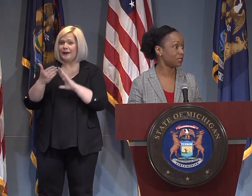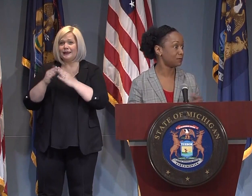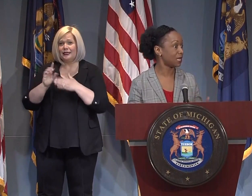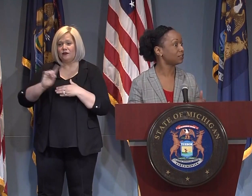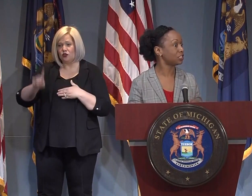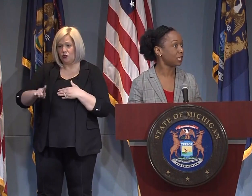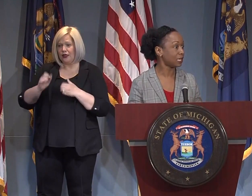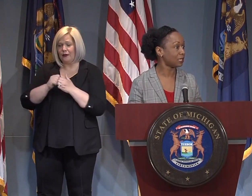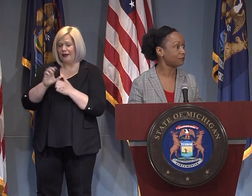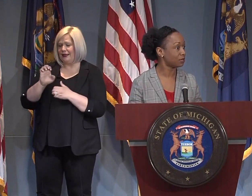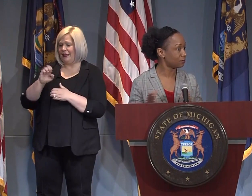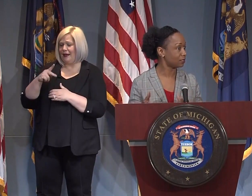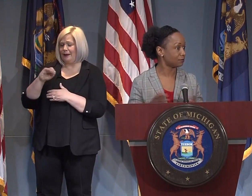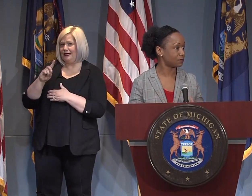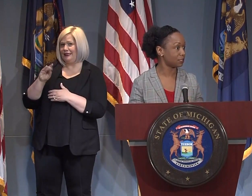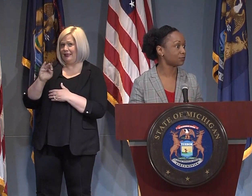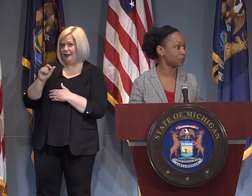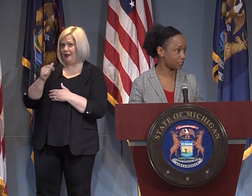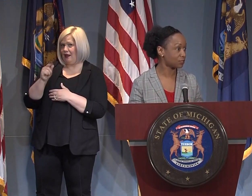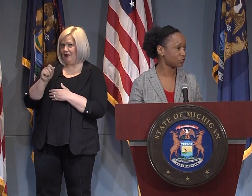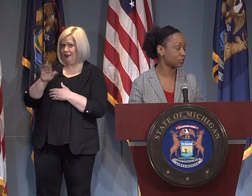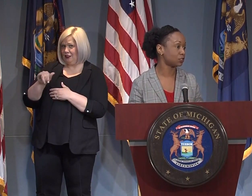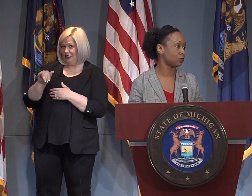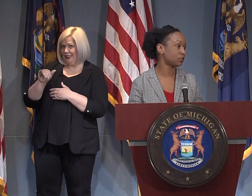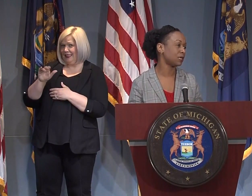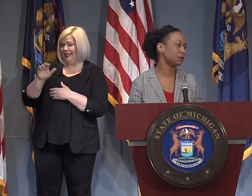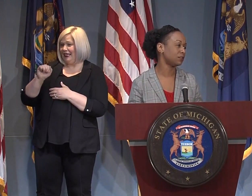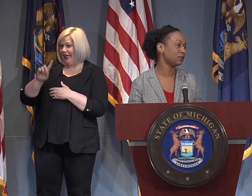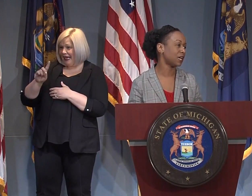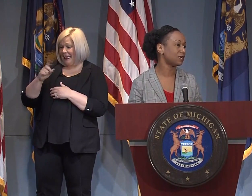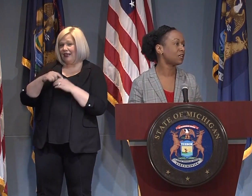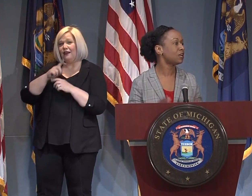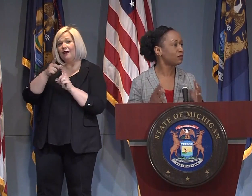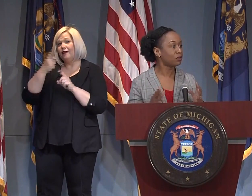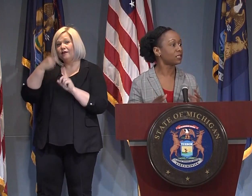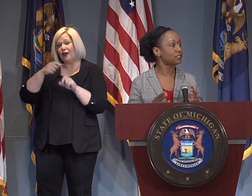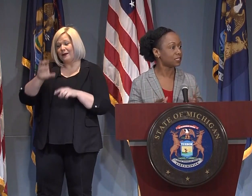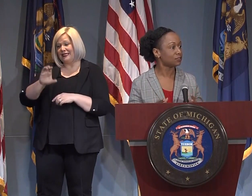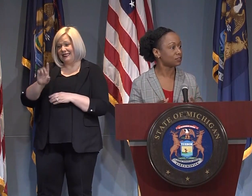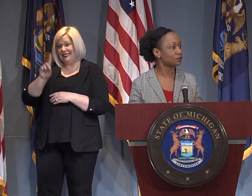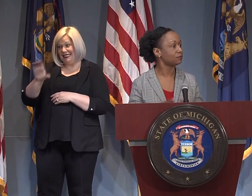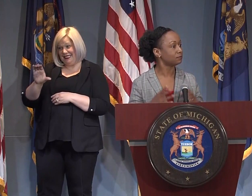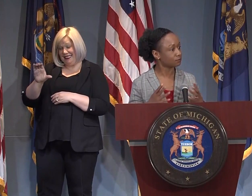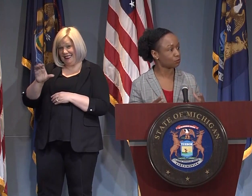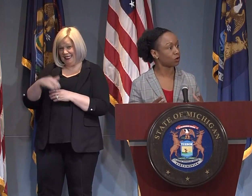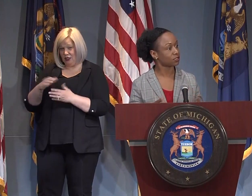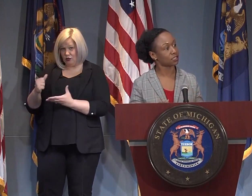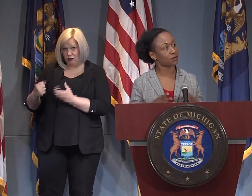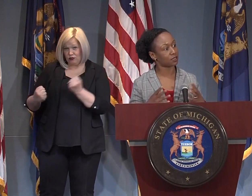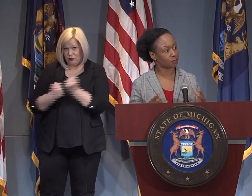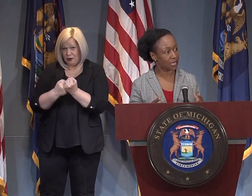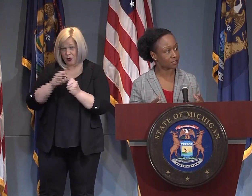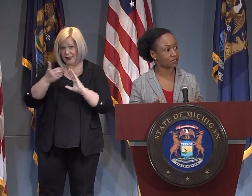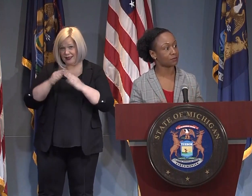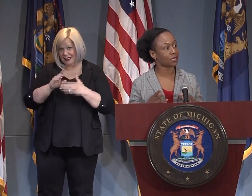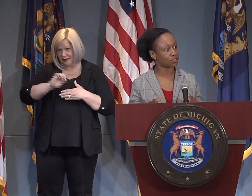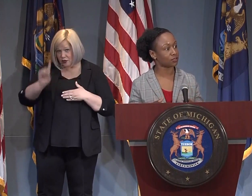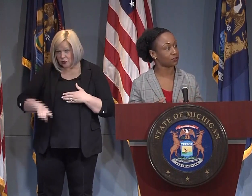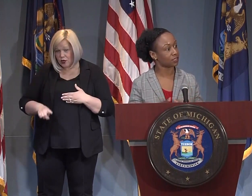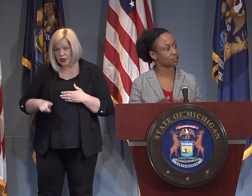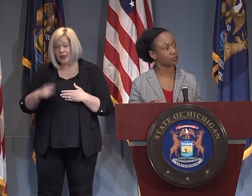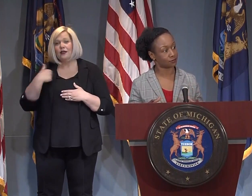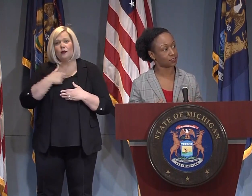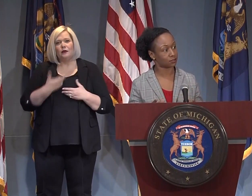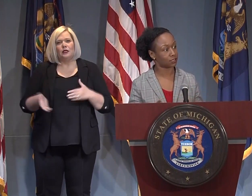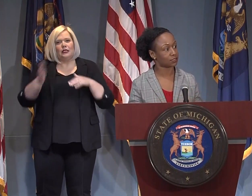an epidemiology aid from the Centers for Disease Control to be able to do that. But we'll continue to work to expand capacity and make